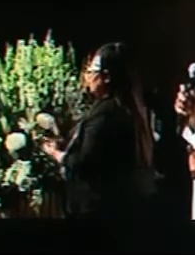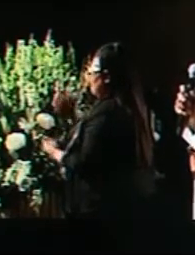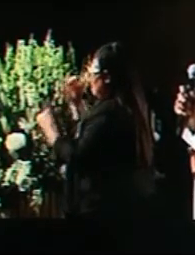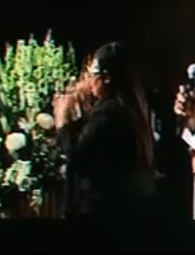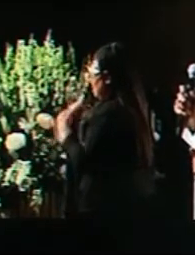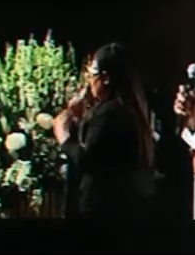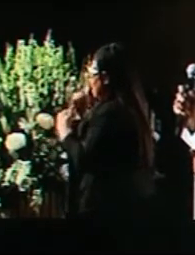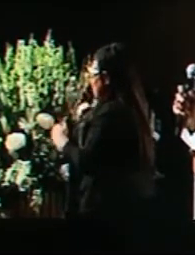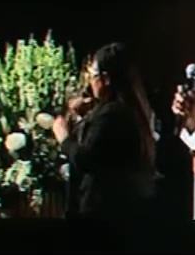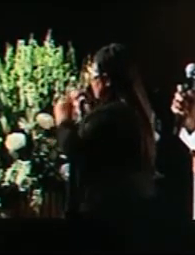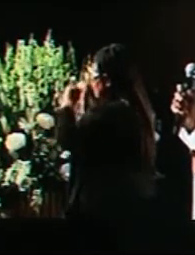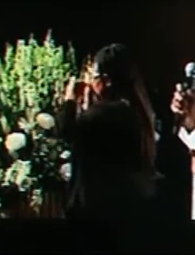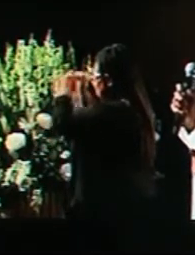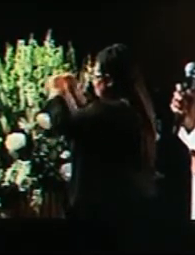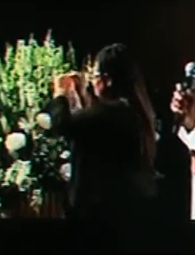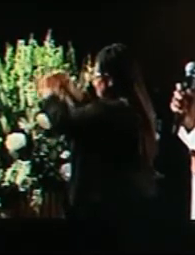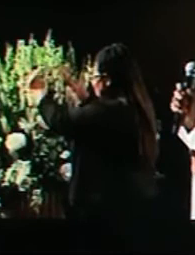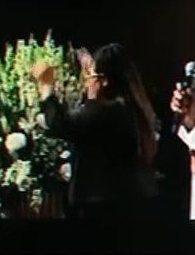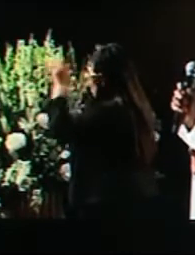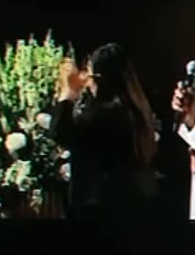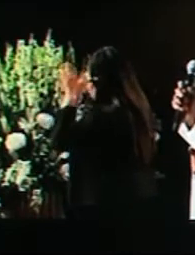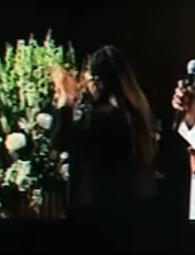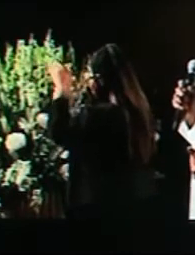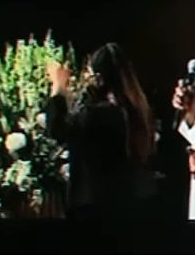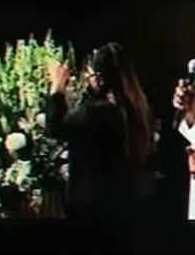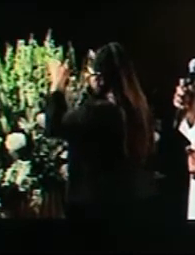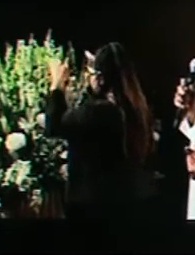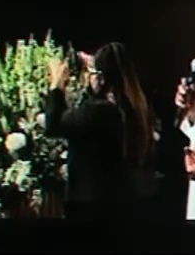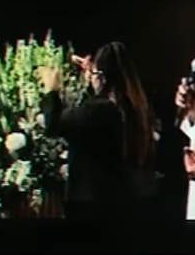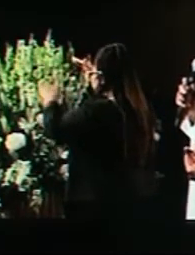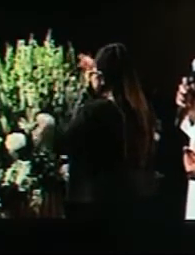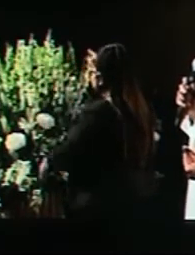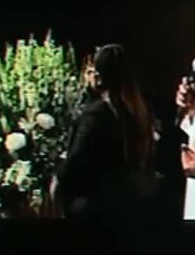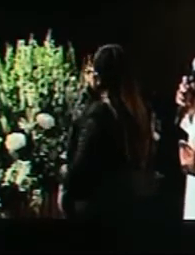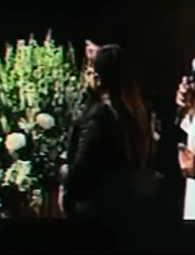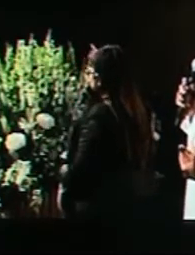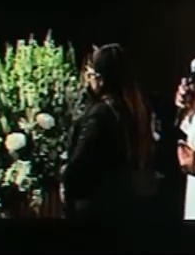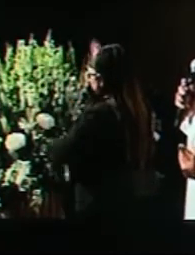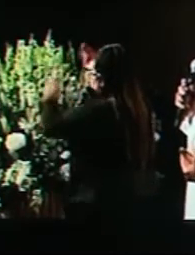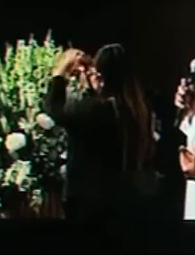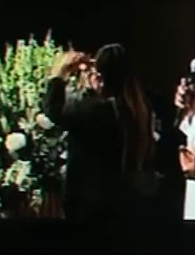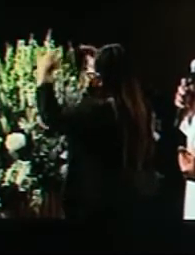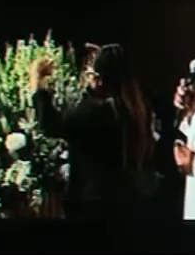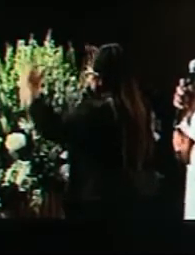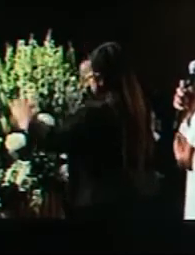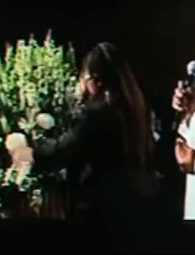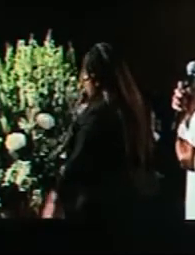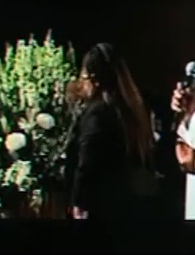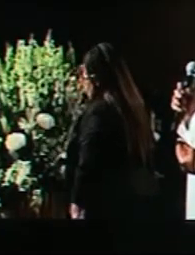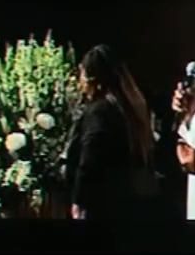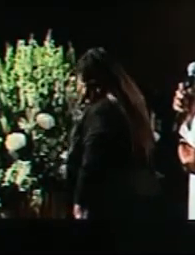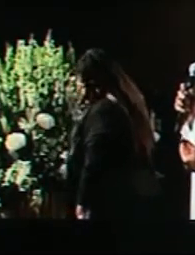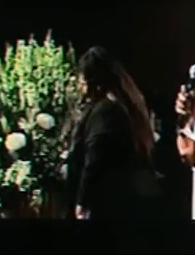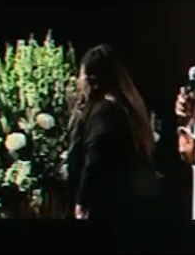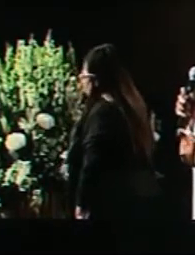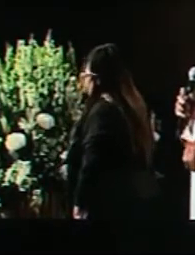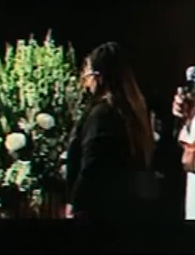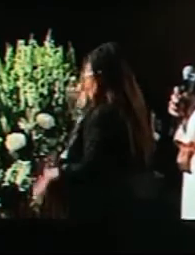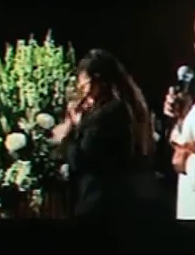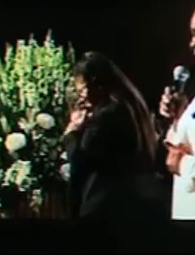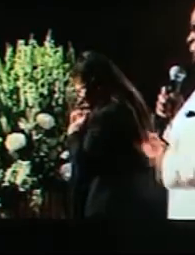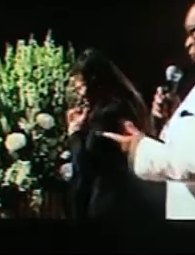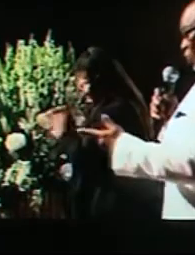reassures. As I keep my eyes upon the distant shore, I know